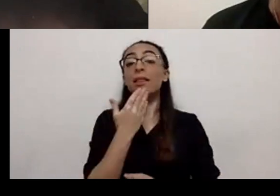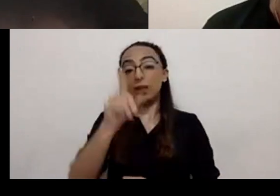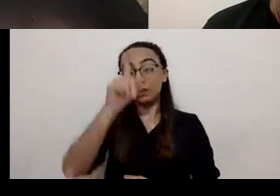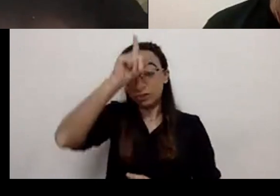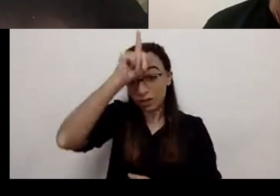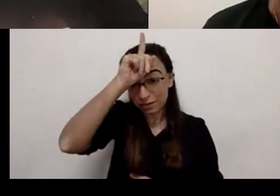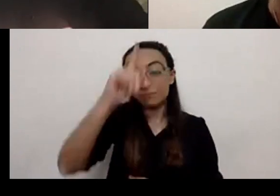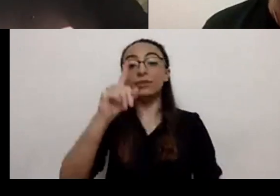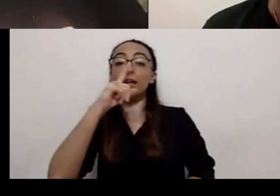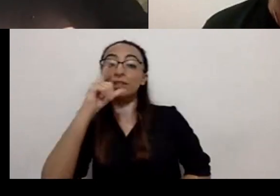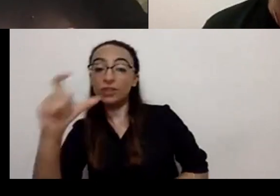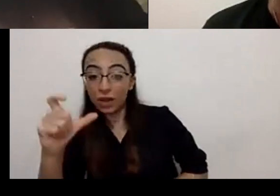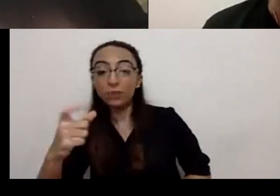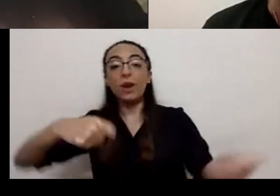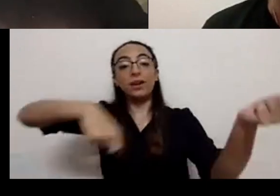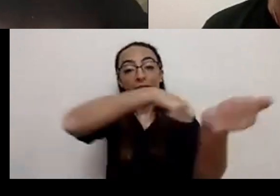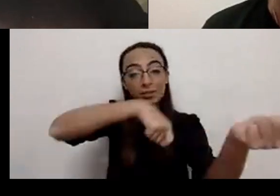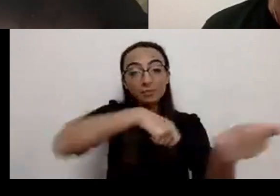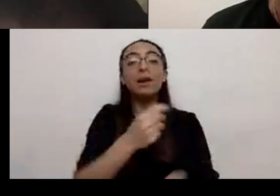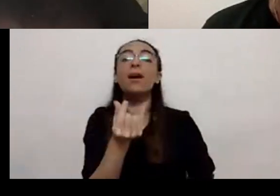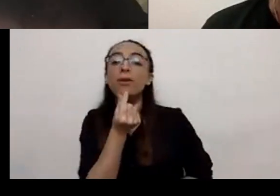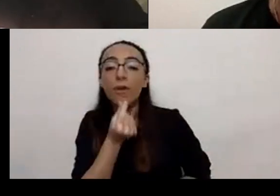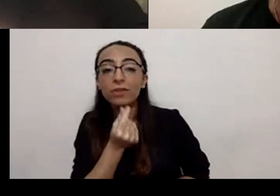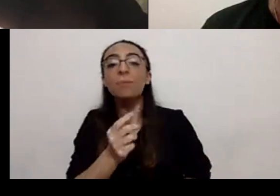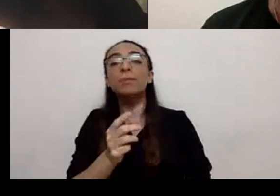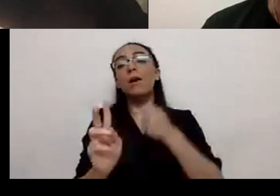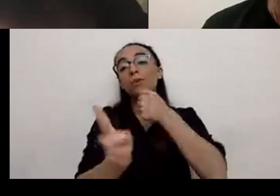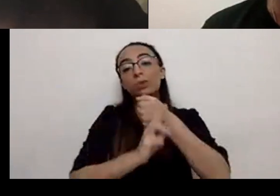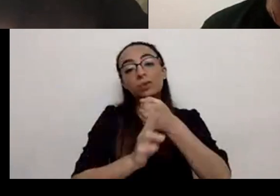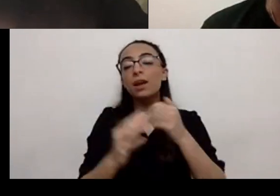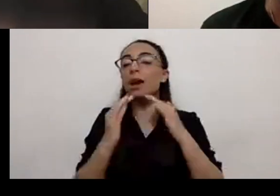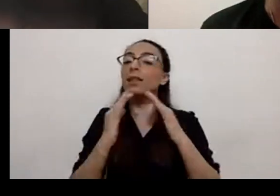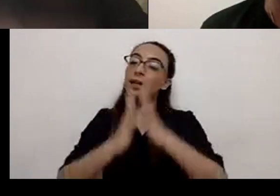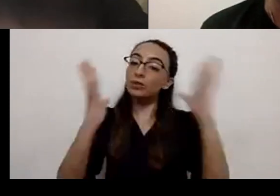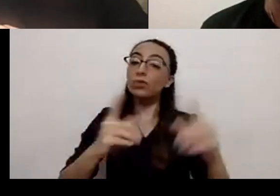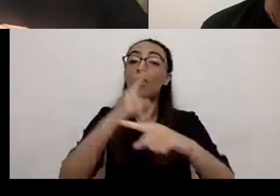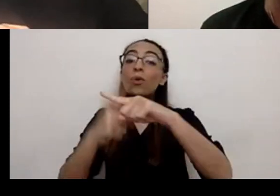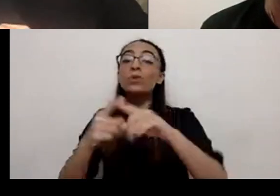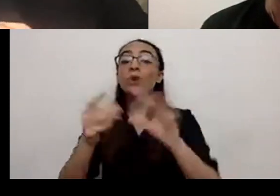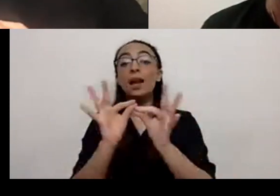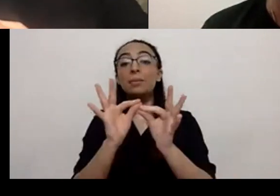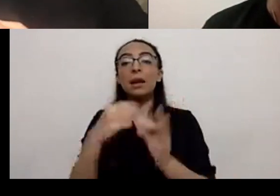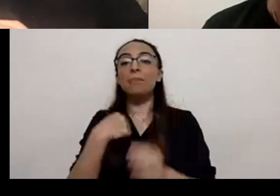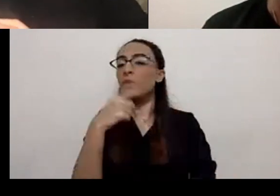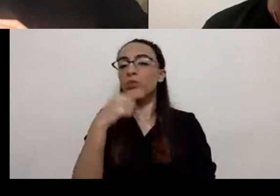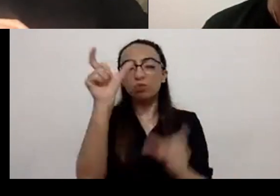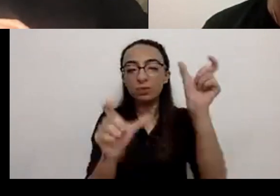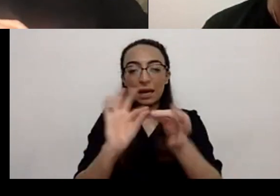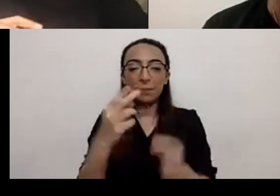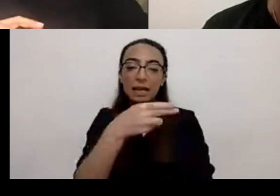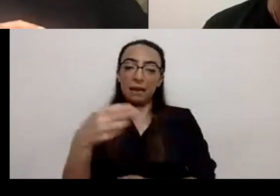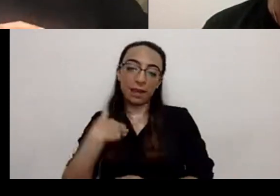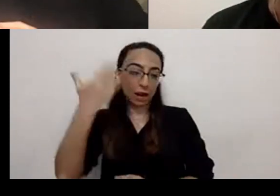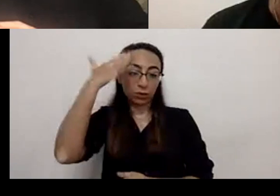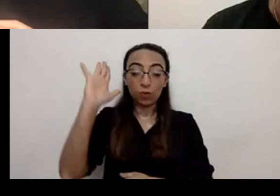you, Narsimha. Thank you, Gautam. Thank you, Tushar. And thank you all the interpreters who were there. I couldn't capture their names,